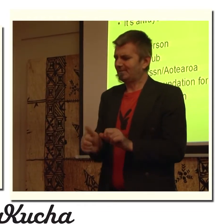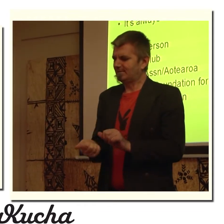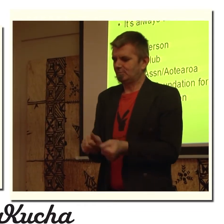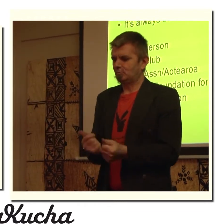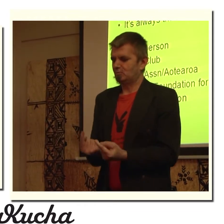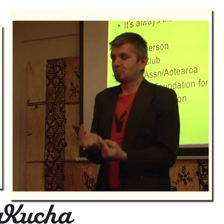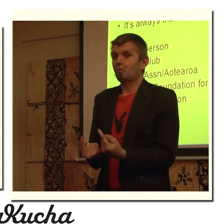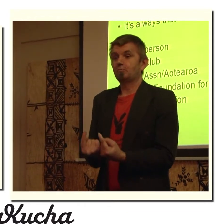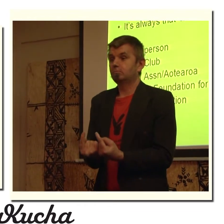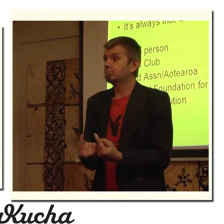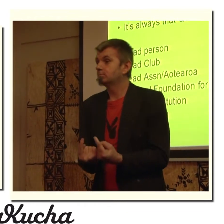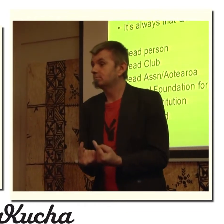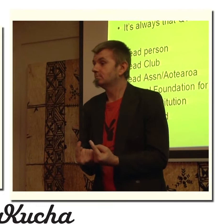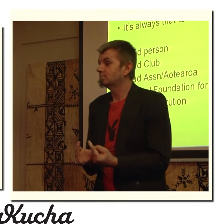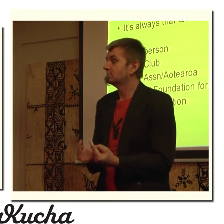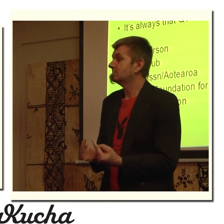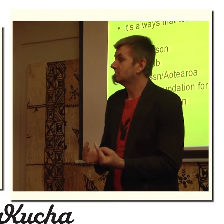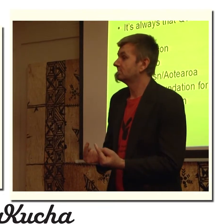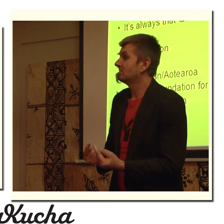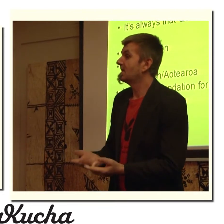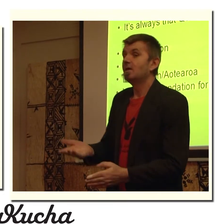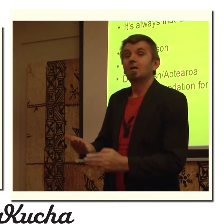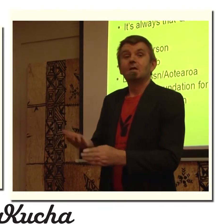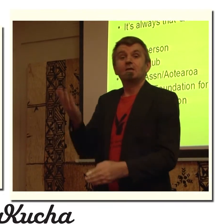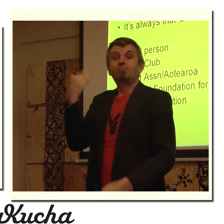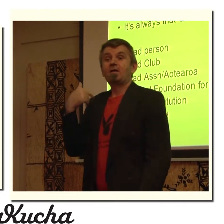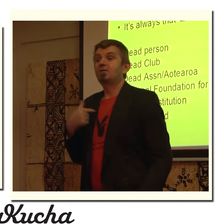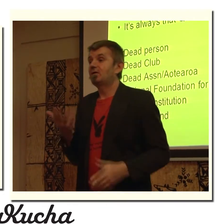system? You know, where all the letters are?